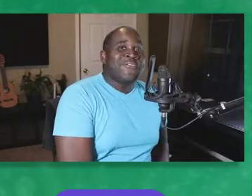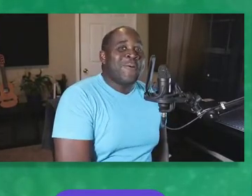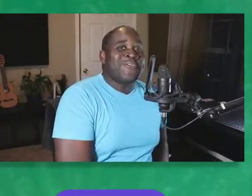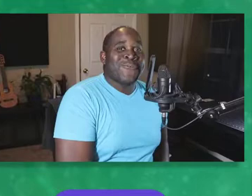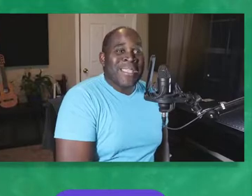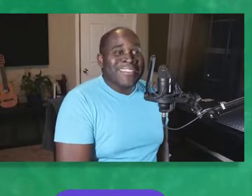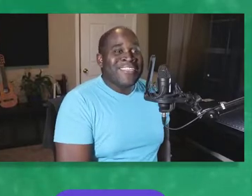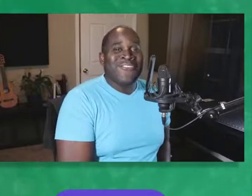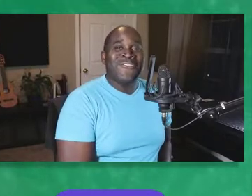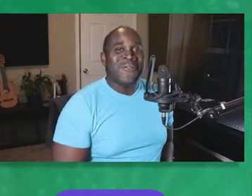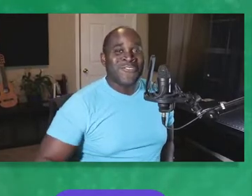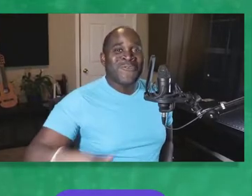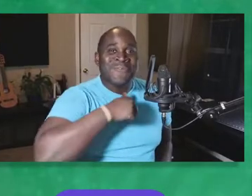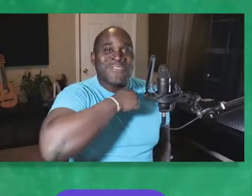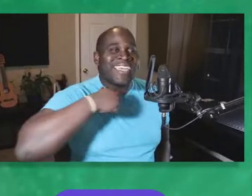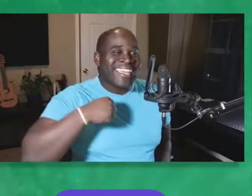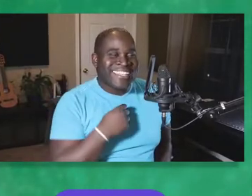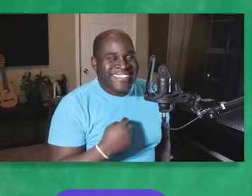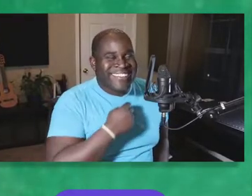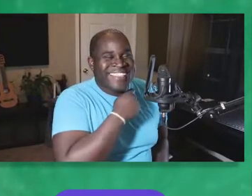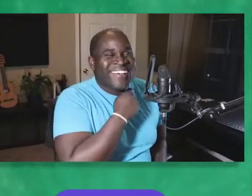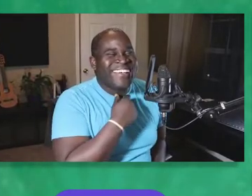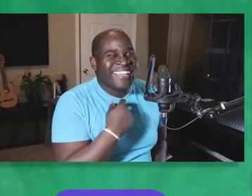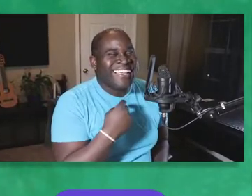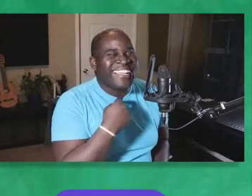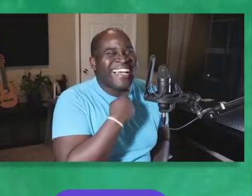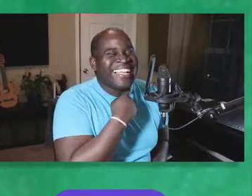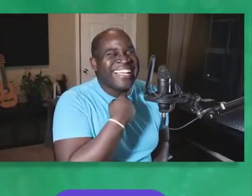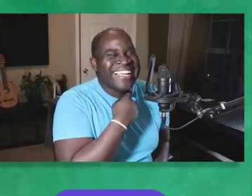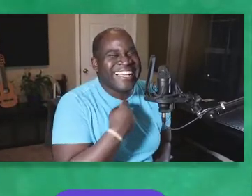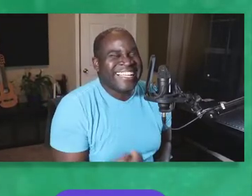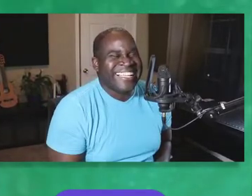route. She's going straight for the gut. She's going,